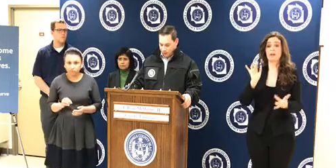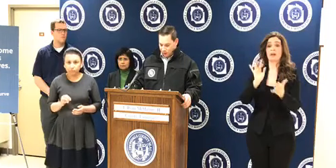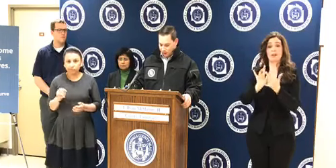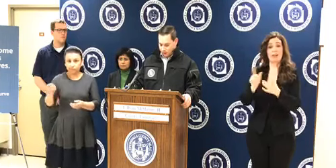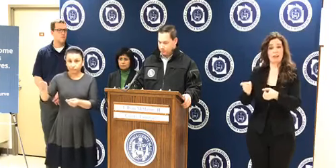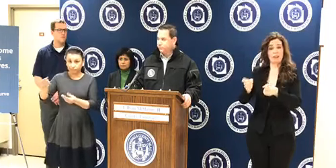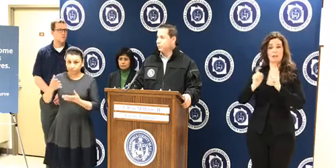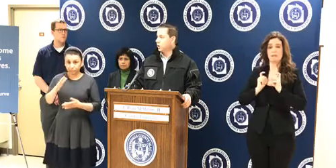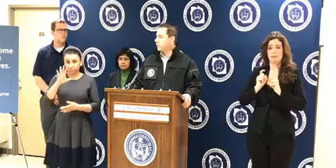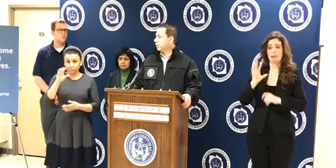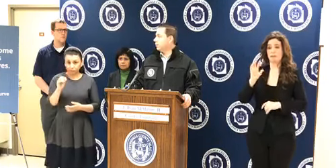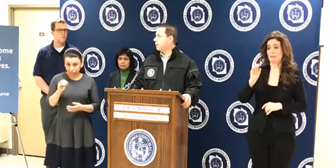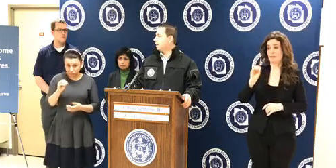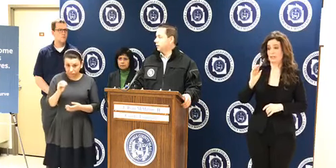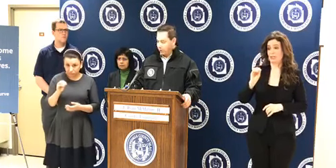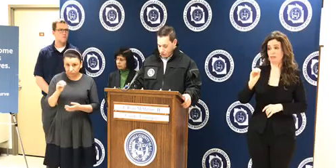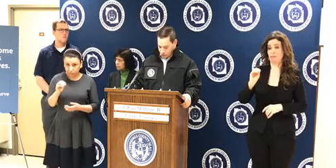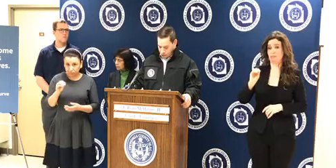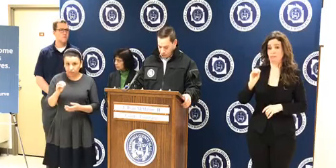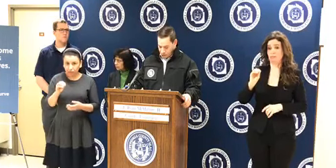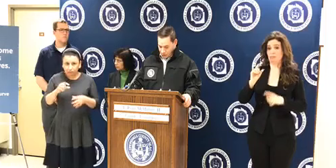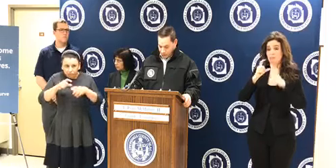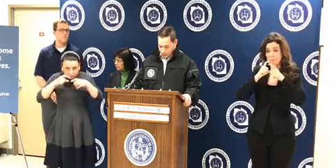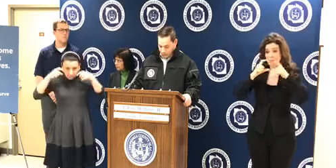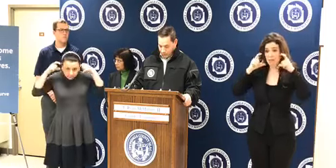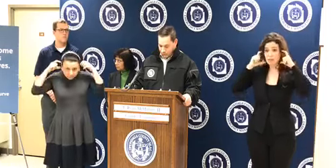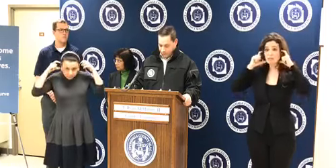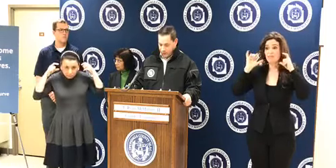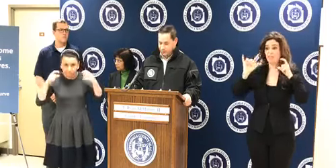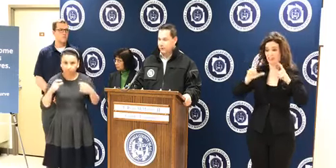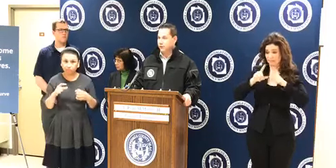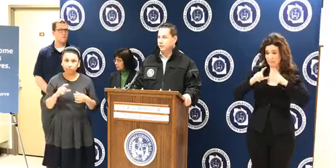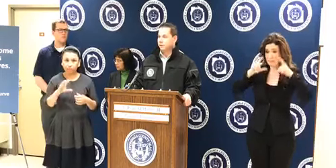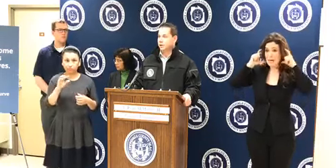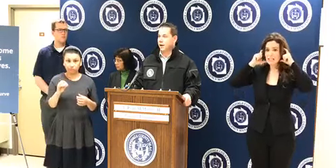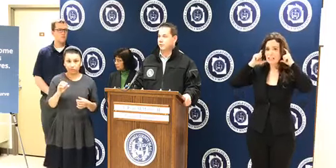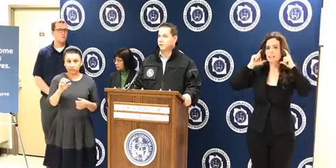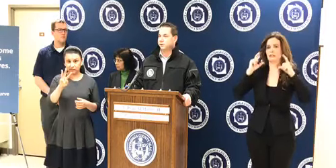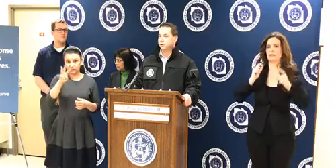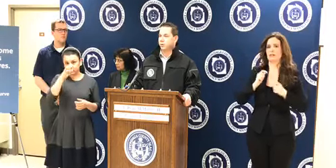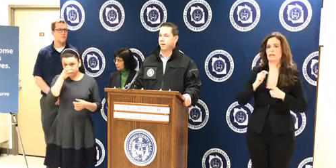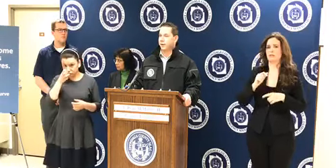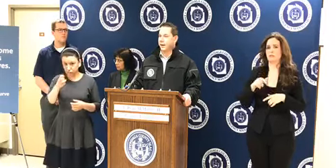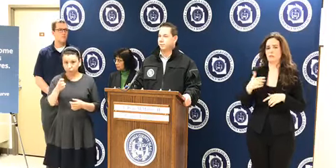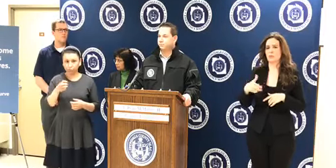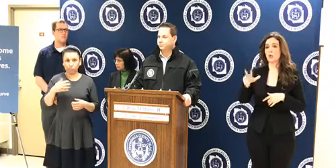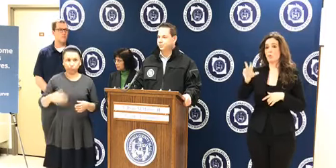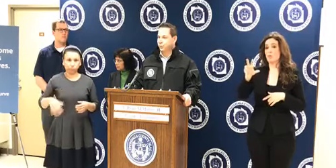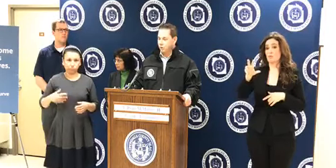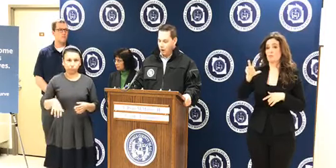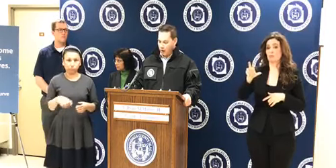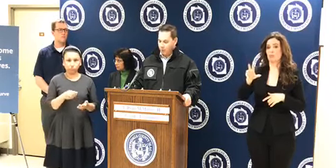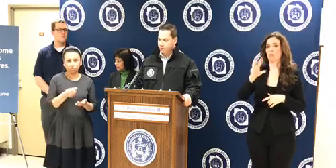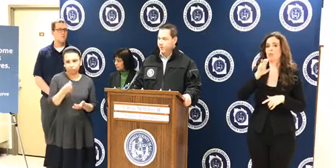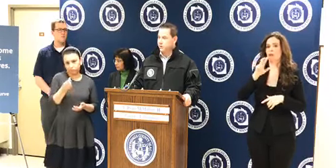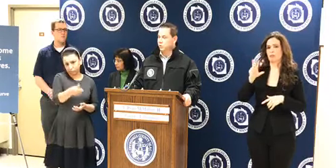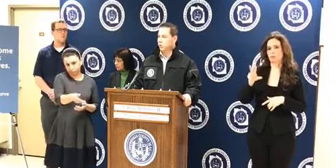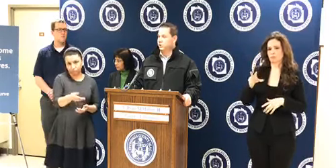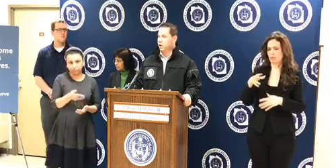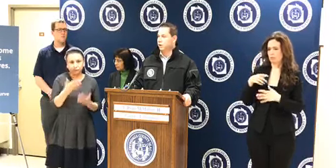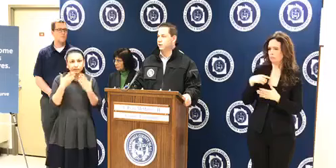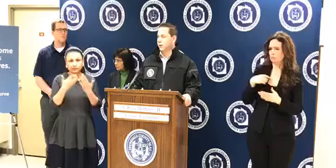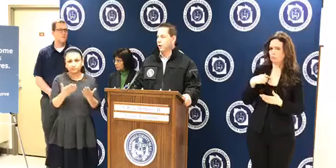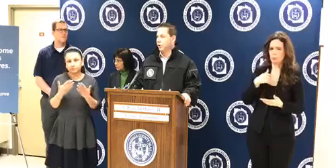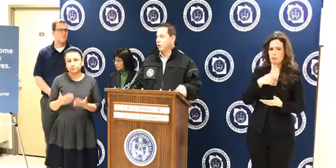face guards, and they're going to be making an additional 300 of them for us tonight. Obviously, we will pay them, but this is